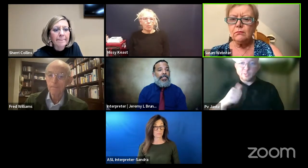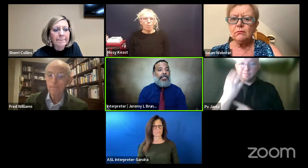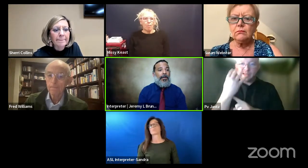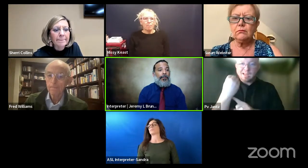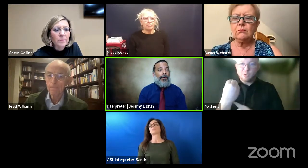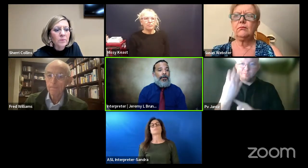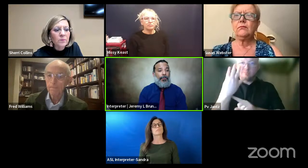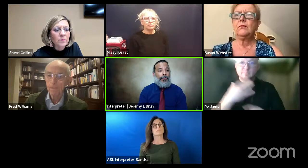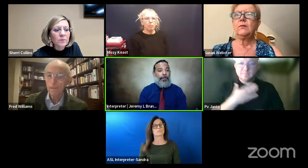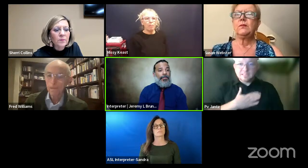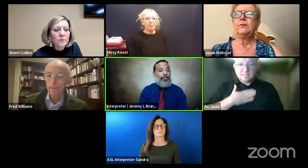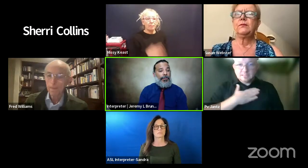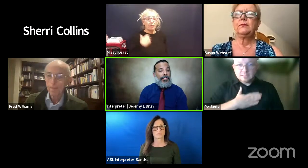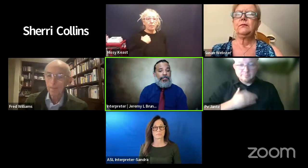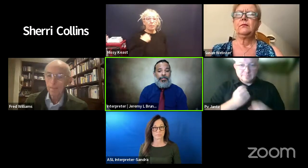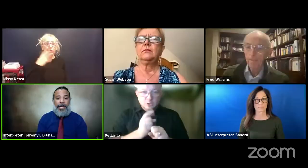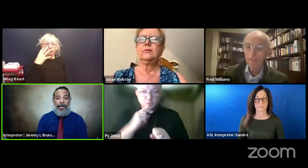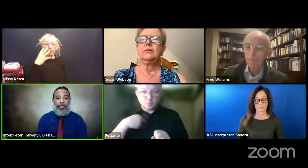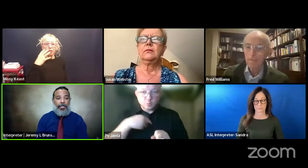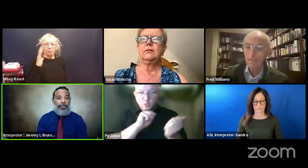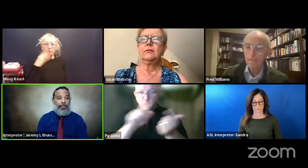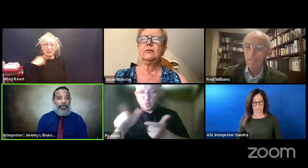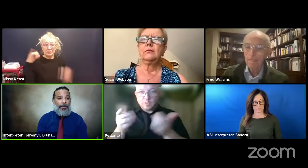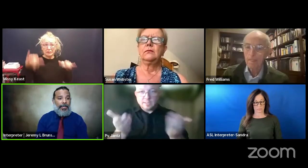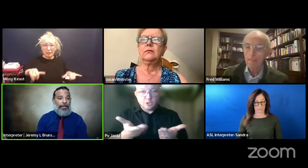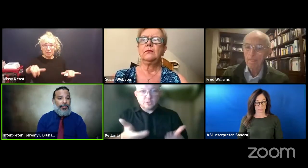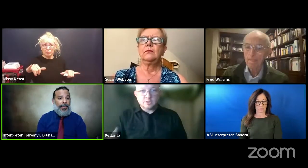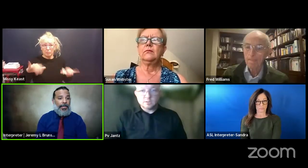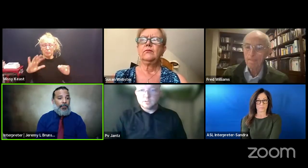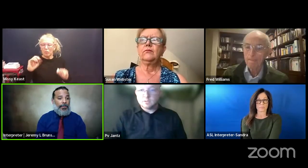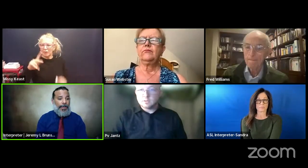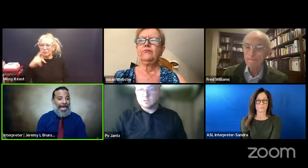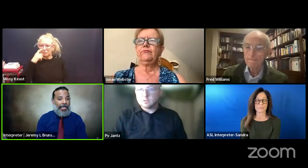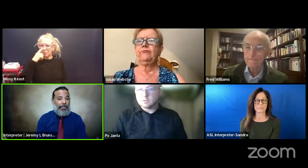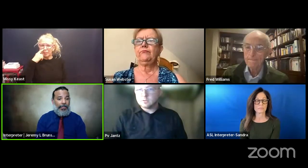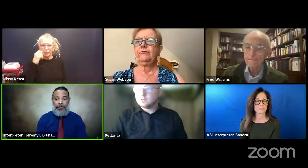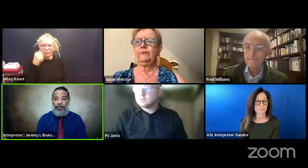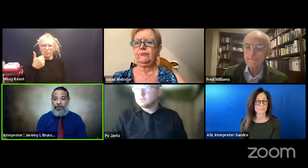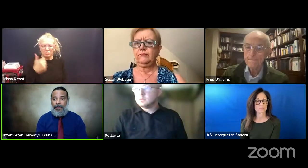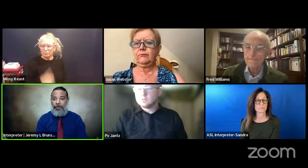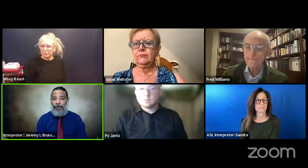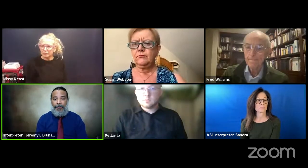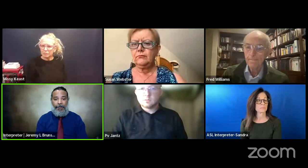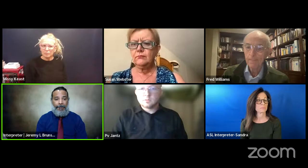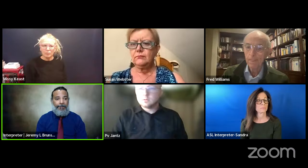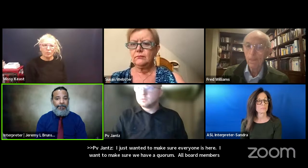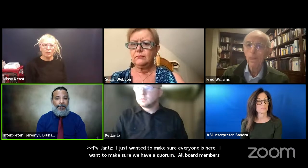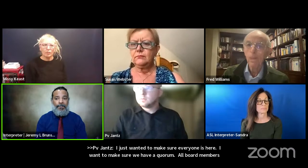So please, all board members, could you please turn your cameras on so that we can make sure that everyone's back?